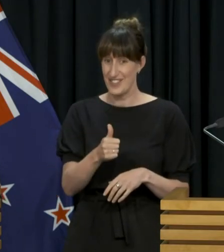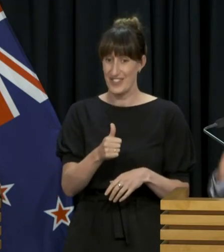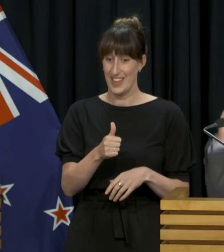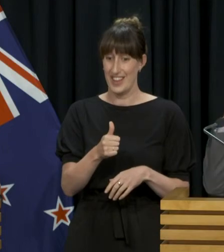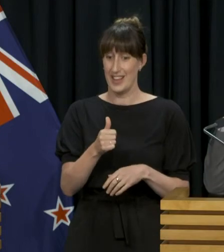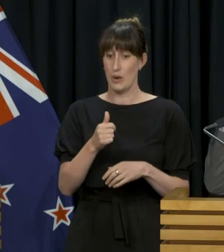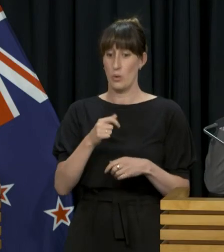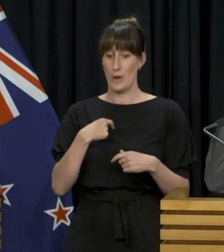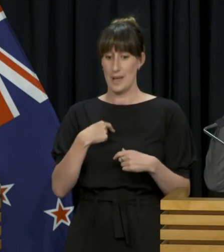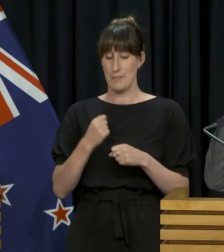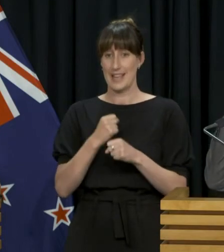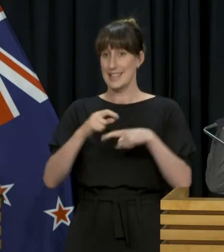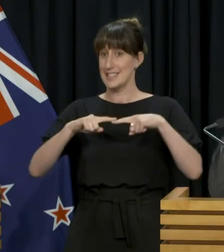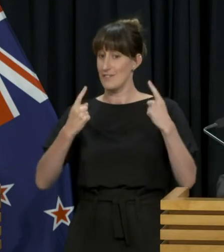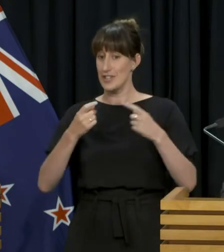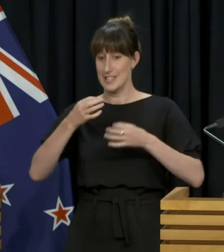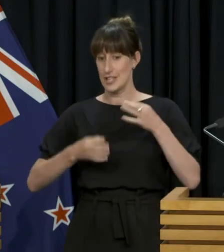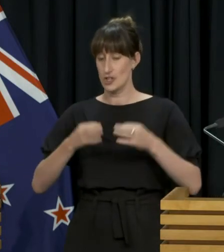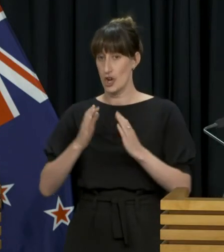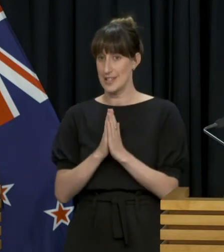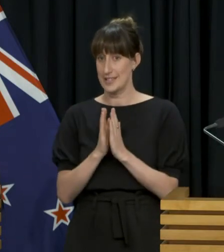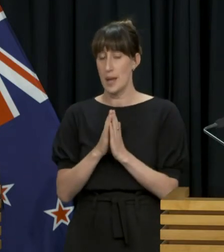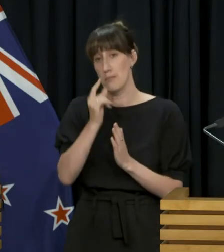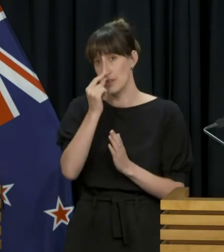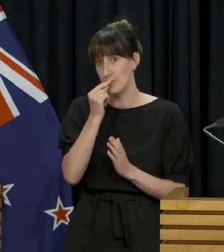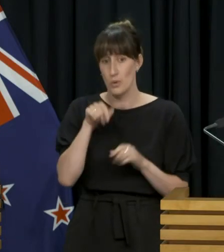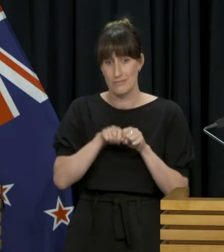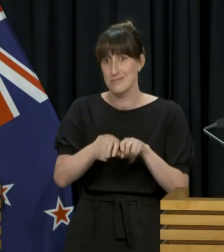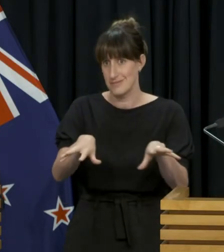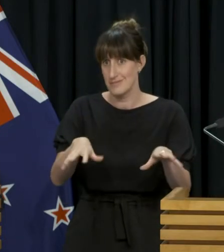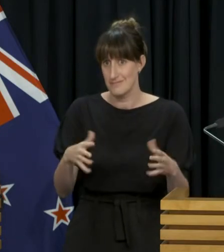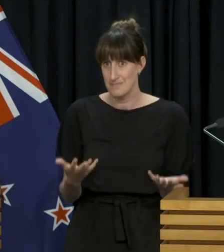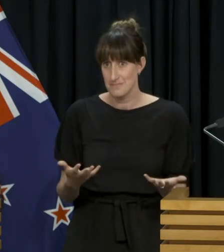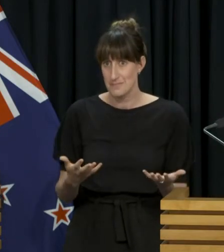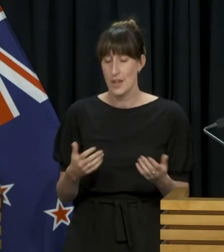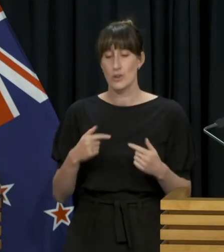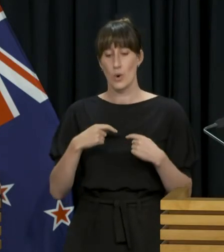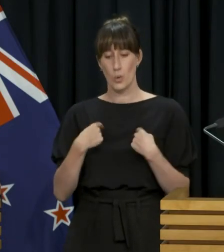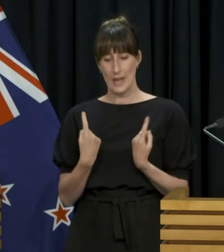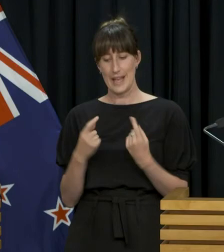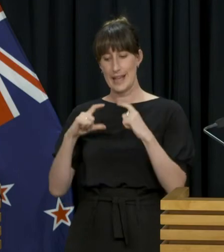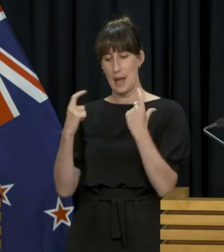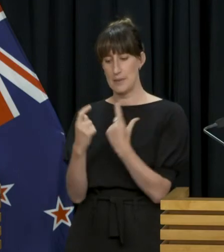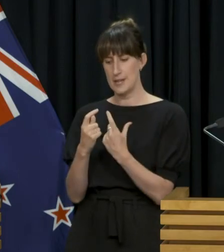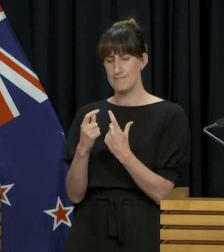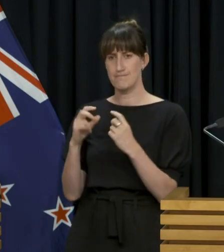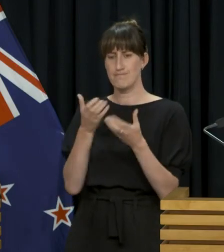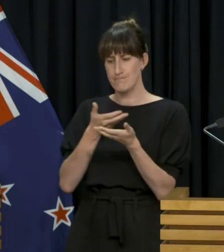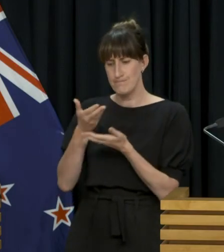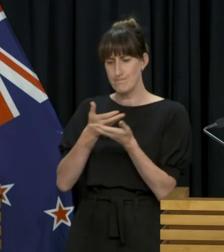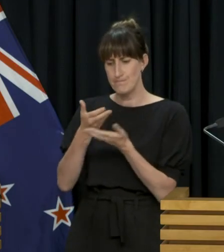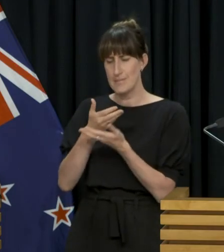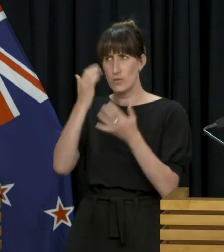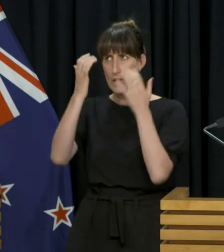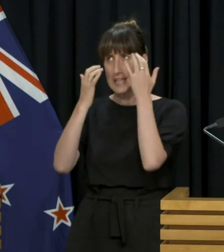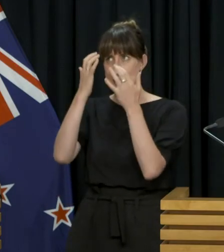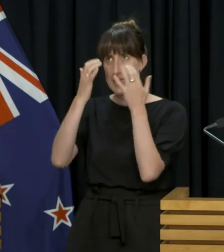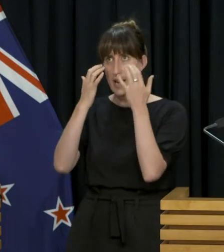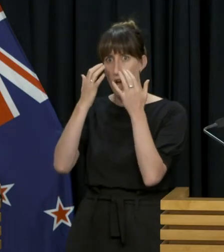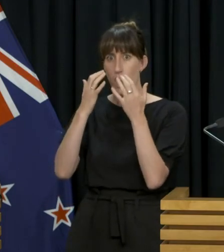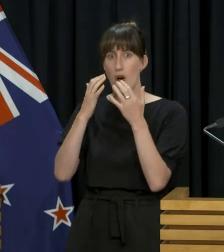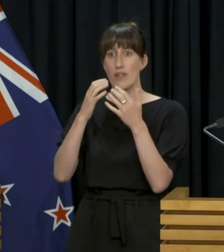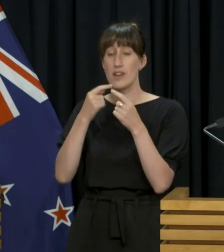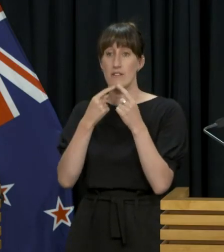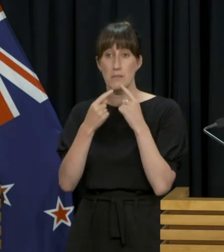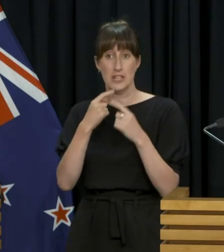when we sit around the table and make these decisions, and when the Cabinet makes these decisions, we are considering what we don't know as well as what we